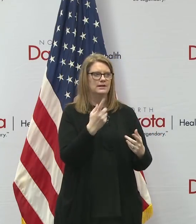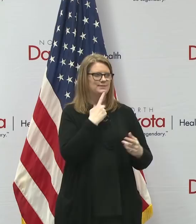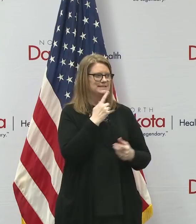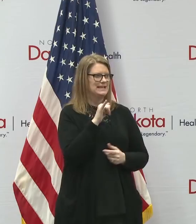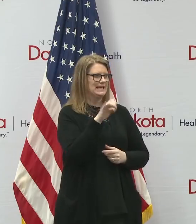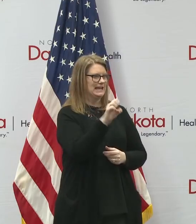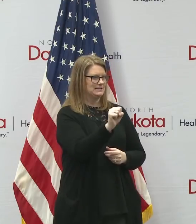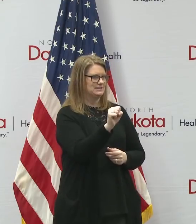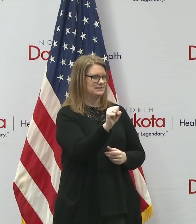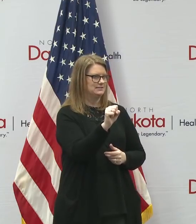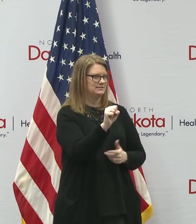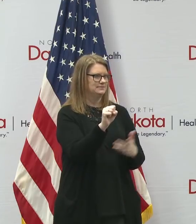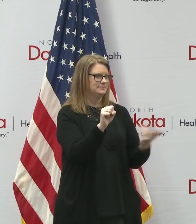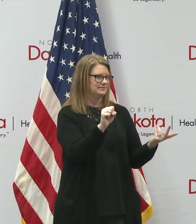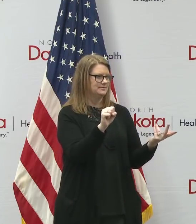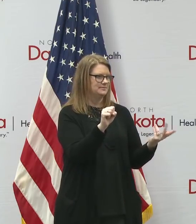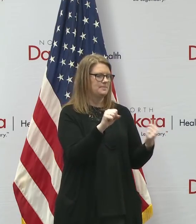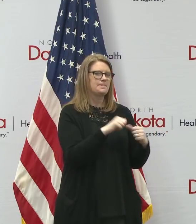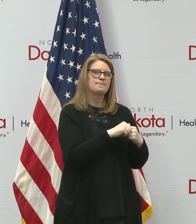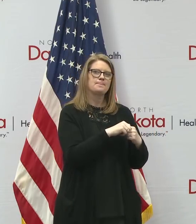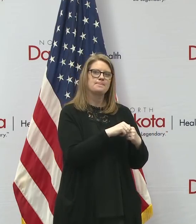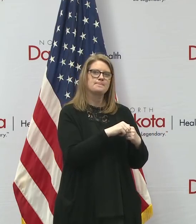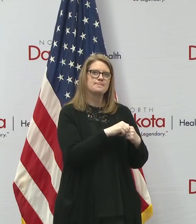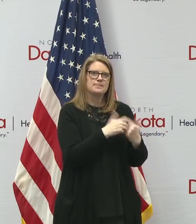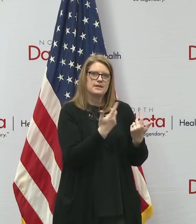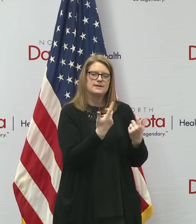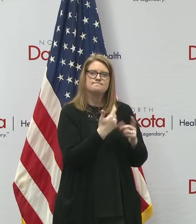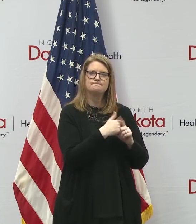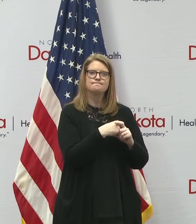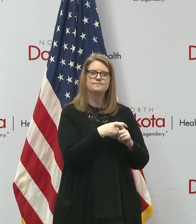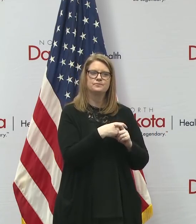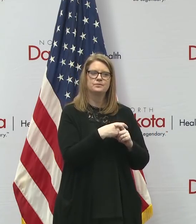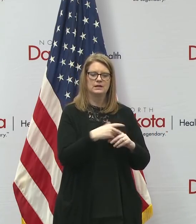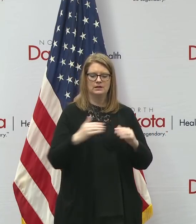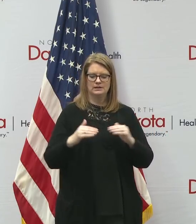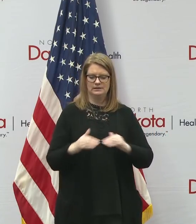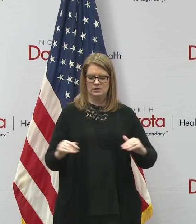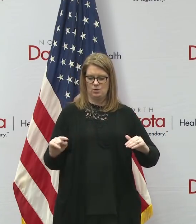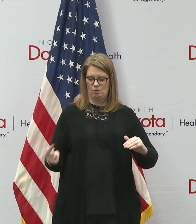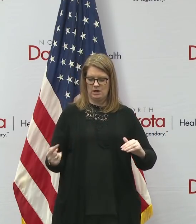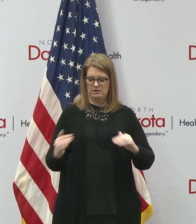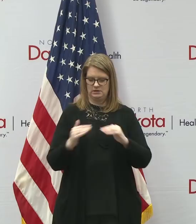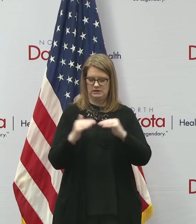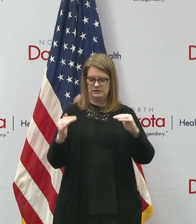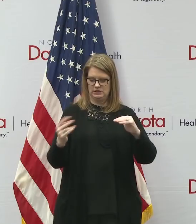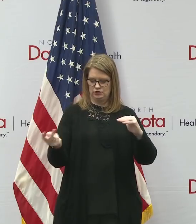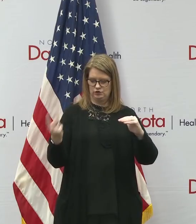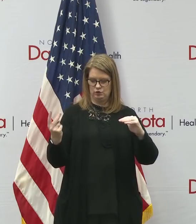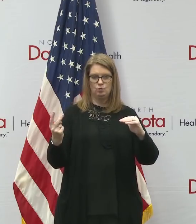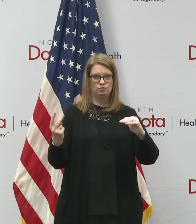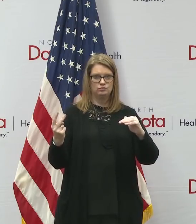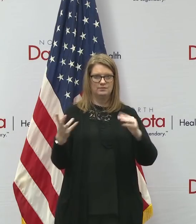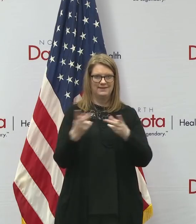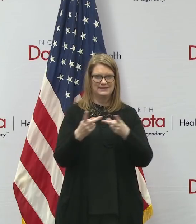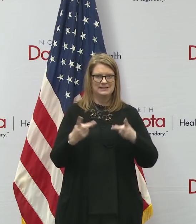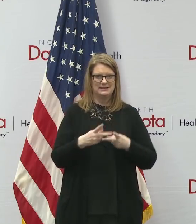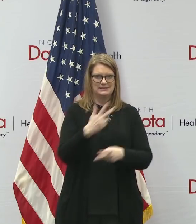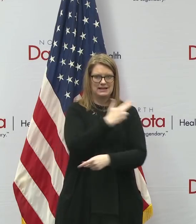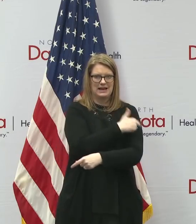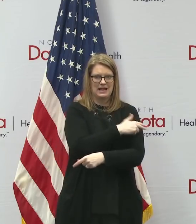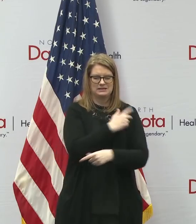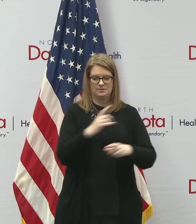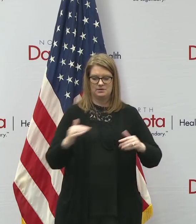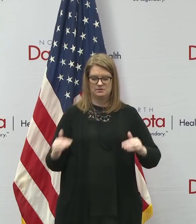and really, we have to work with the Tier 1 and 2 facilities and hospitals. And